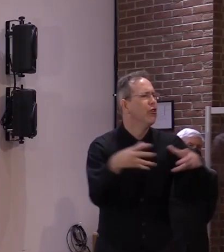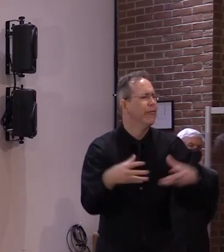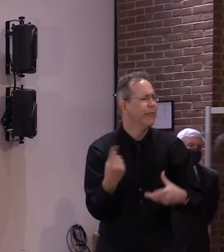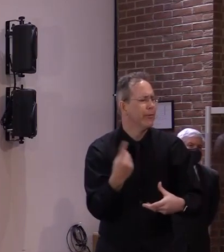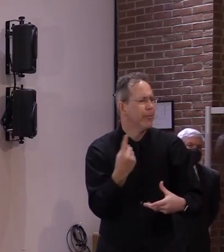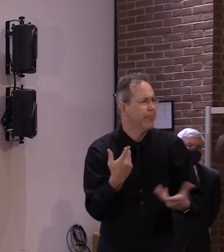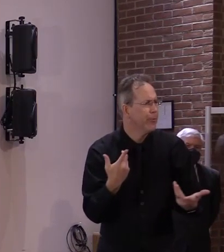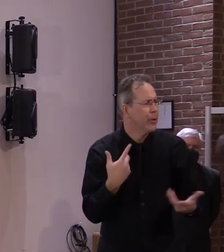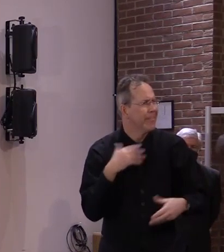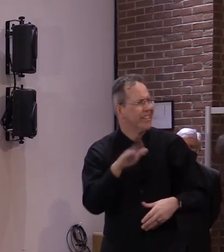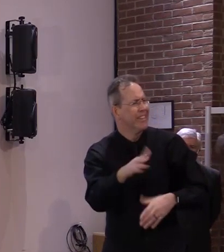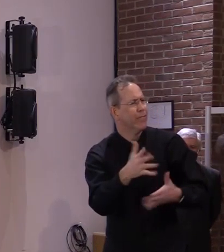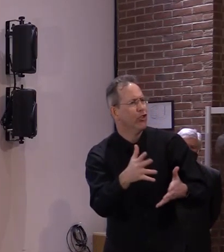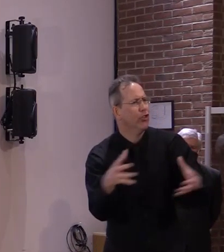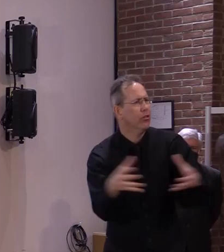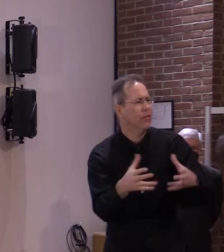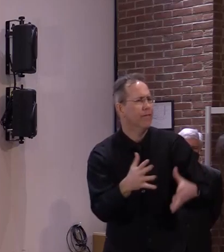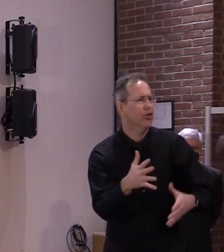those.